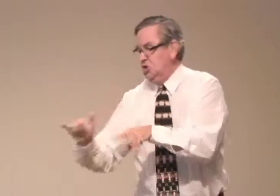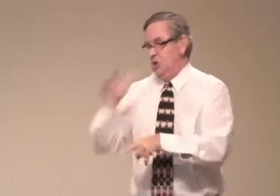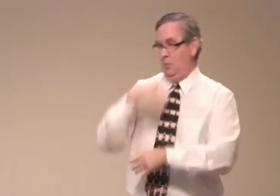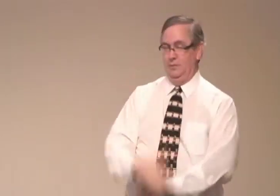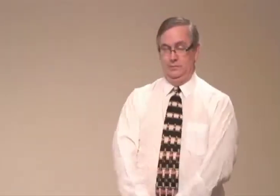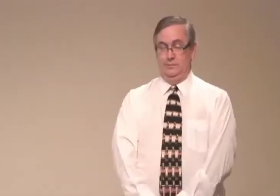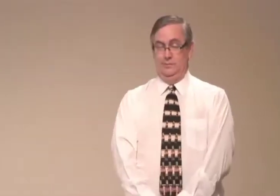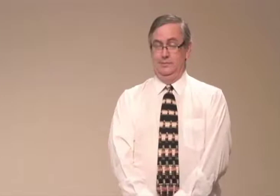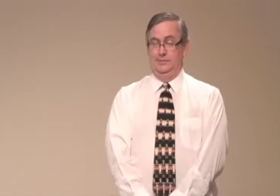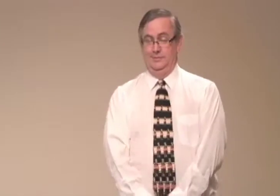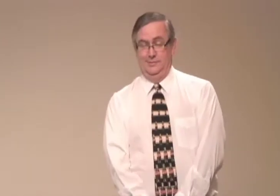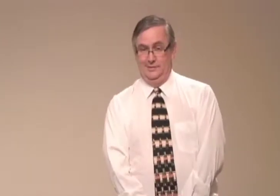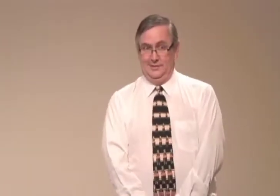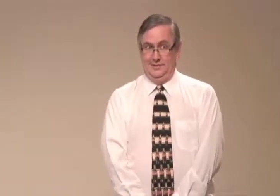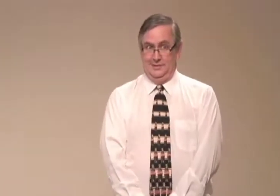He cursed out that woman.